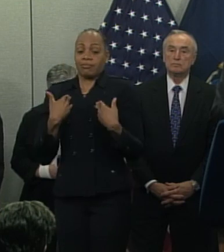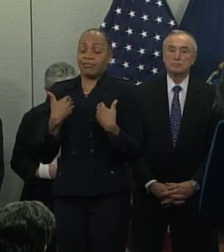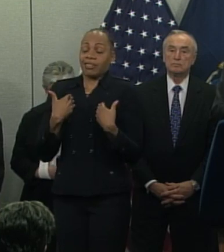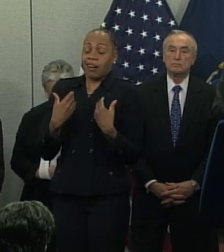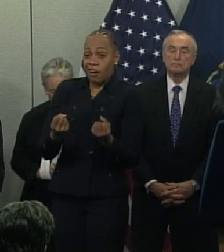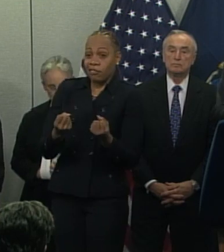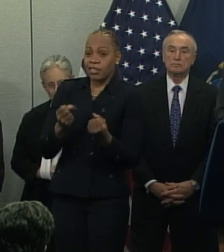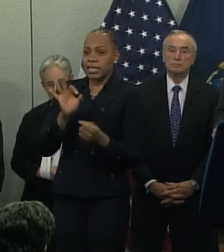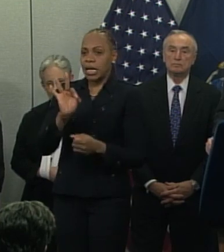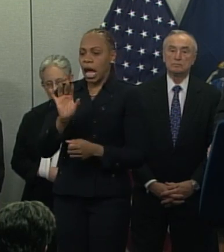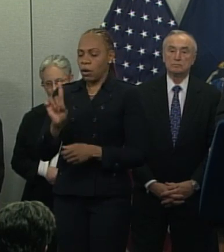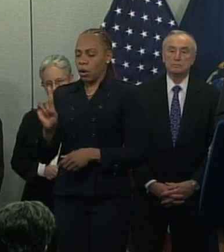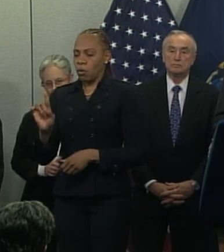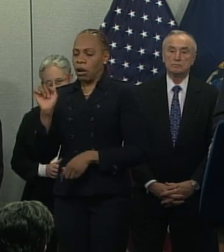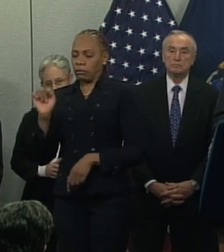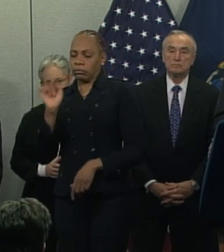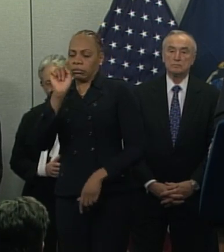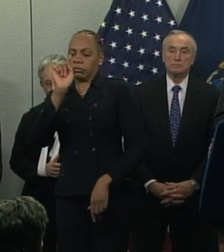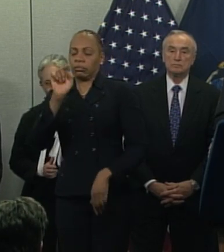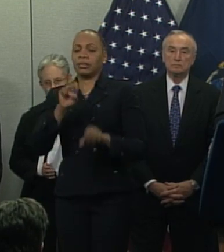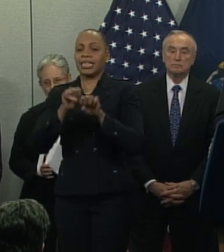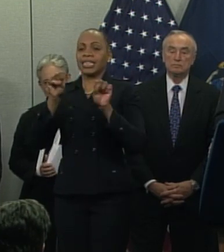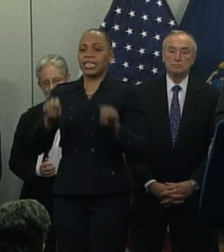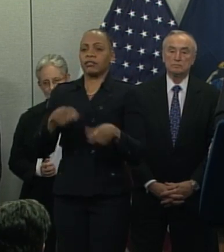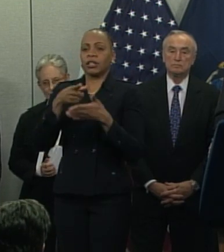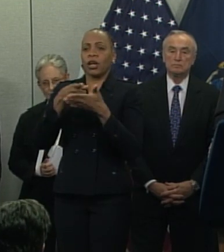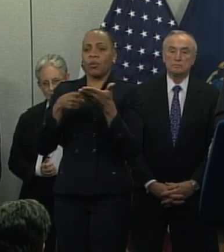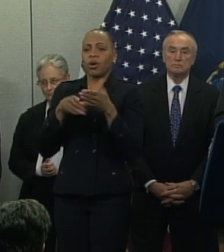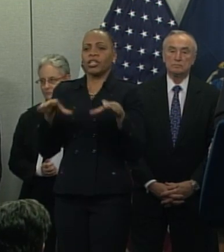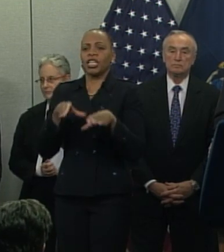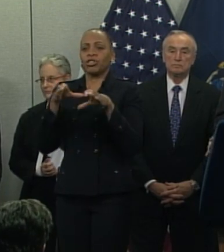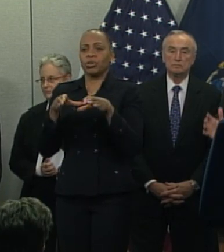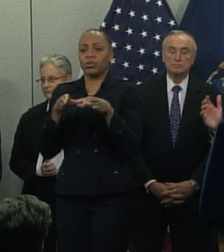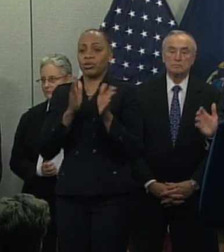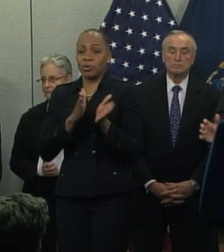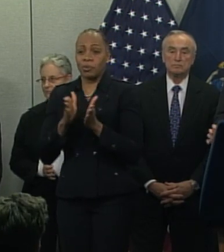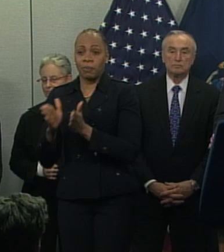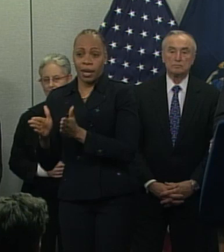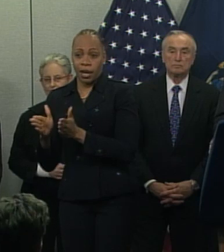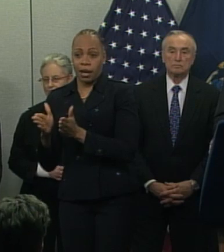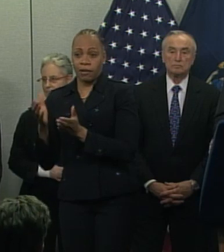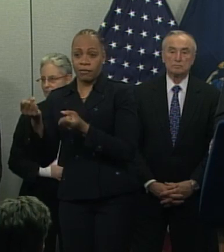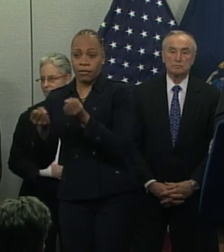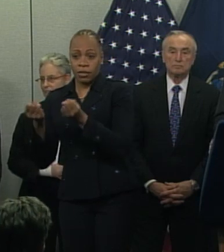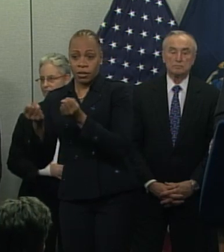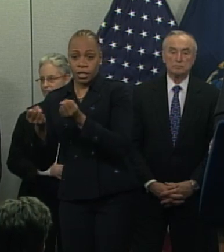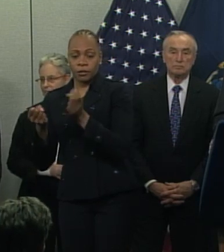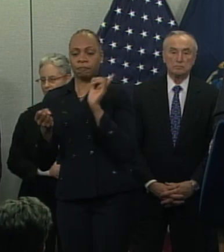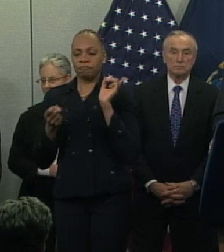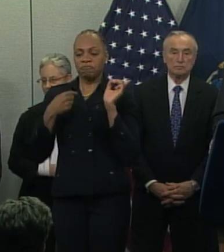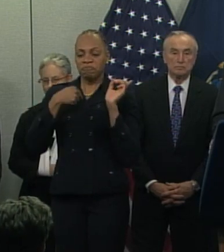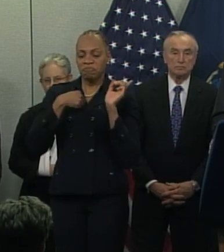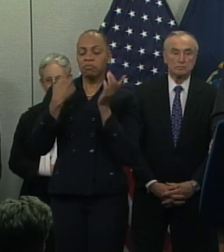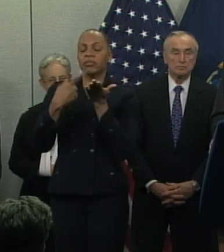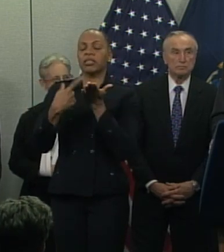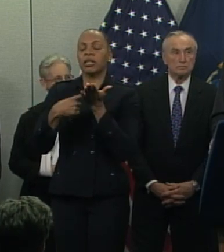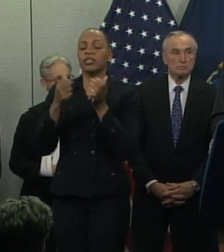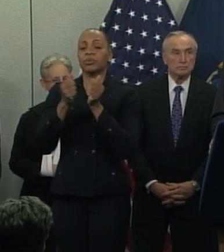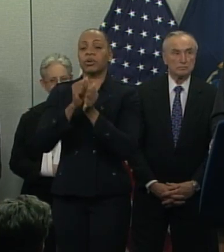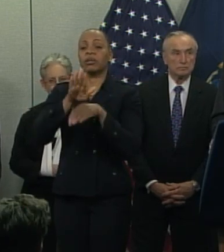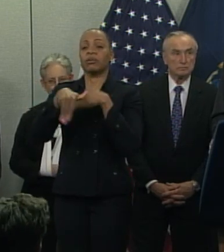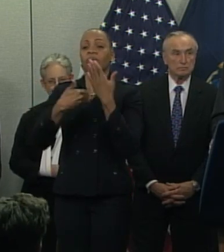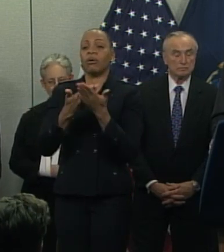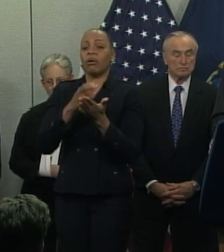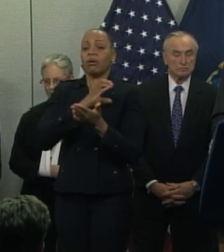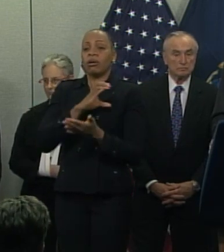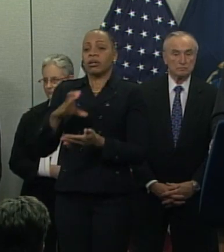911 system, and beyond that, what measures have been taken to prepare these vehicles to go out in the snow? Yeah, just having talked with all the commissioners, I have a lot of